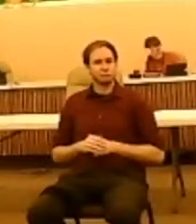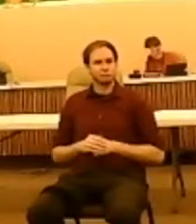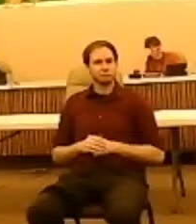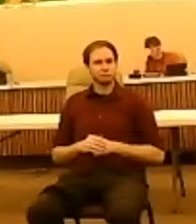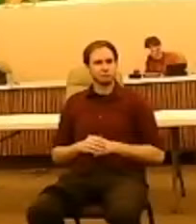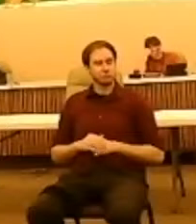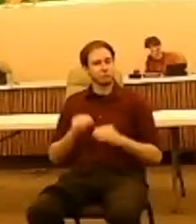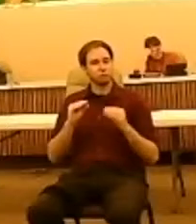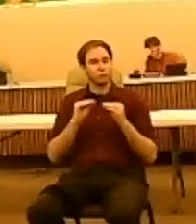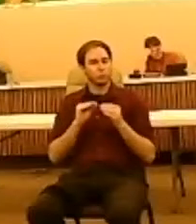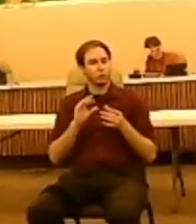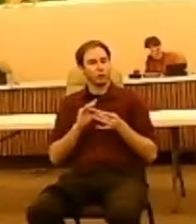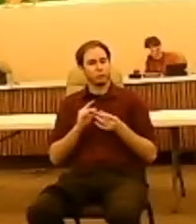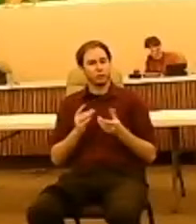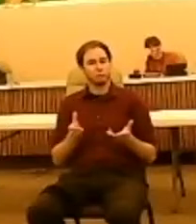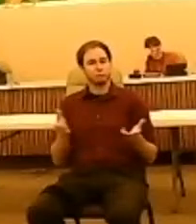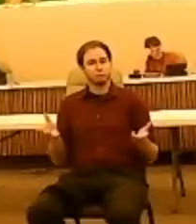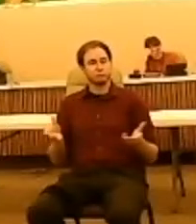Any other comments?